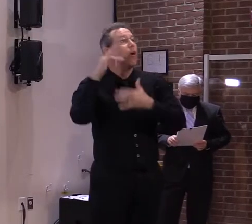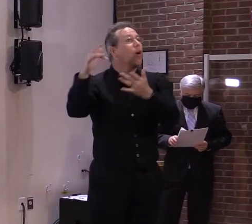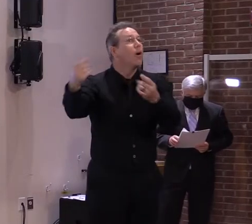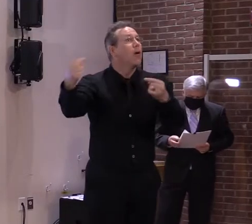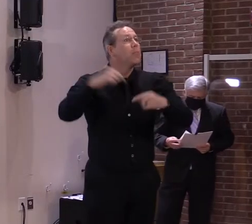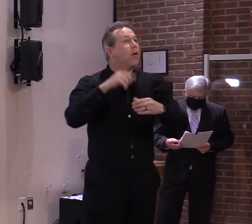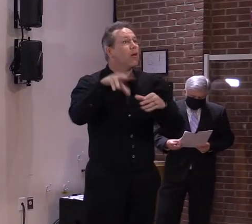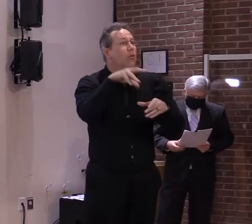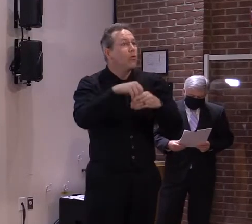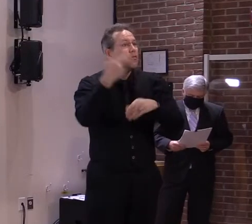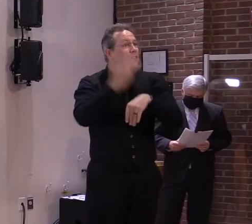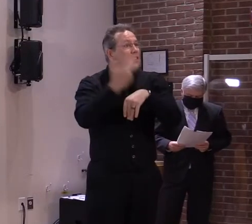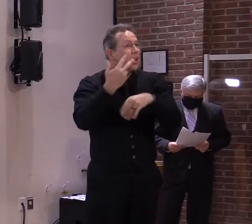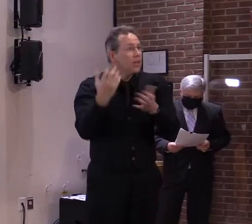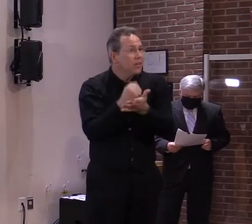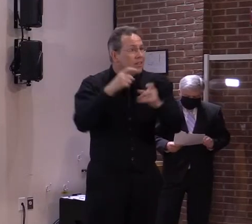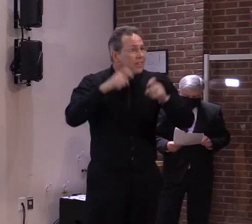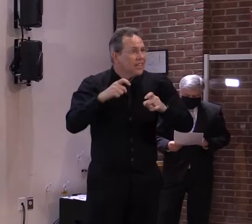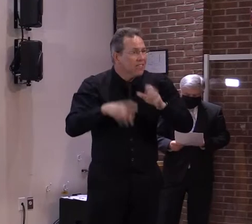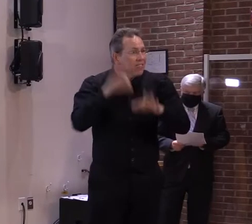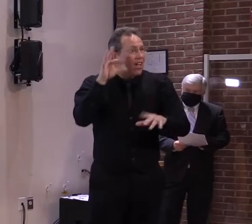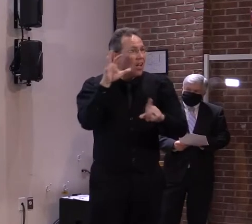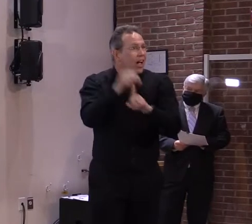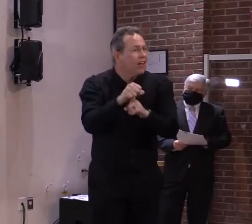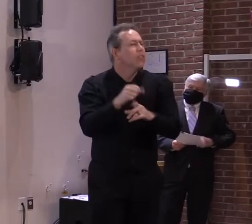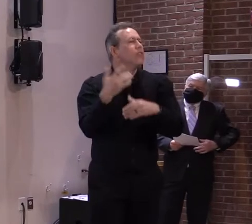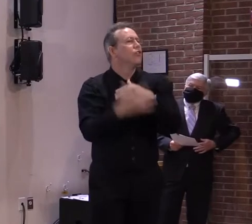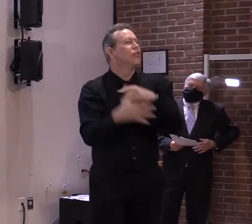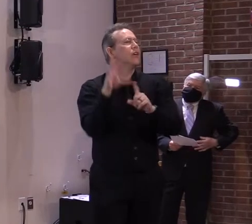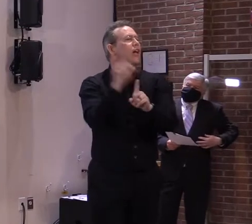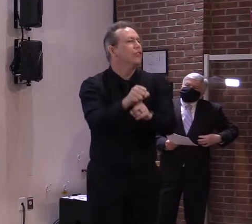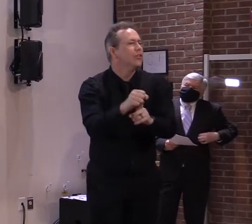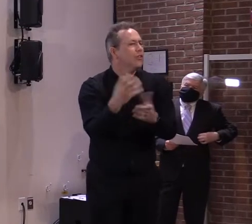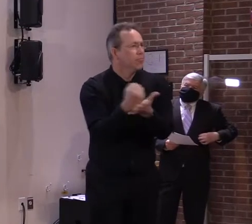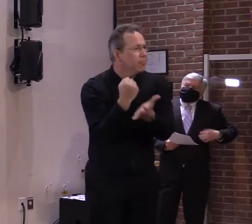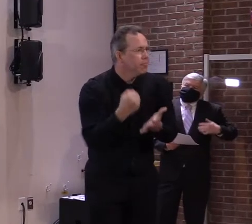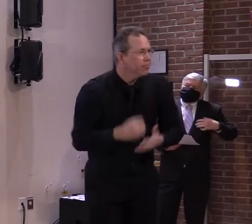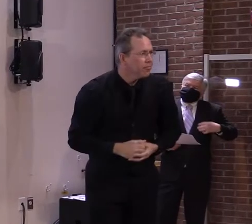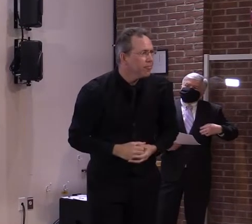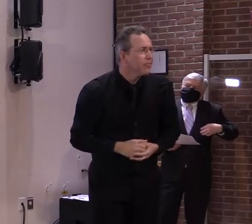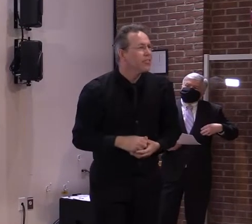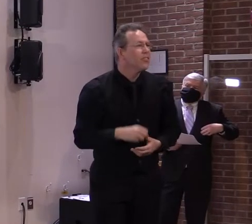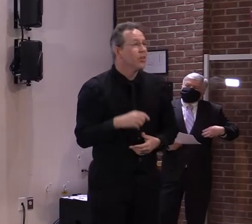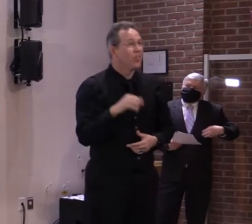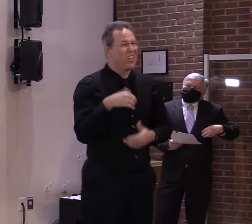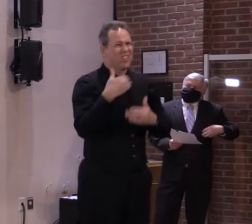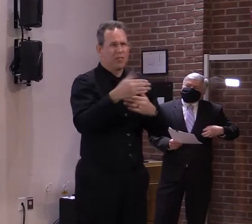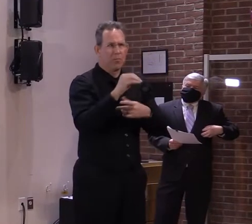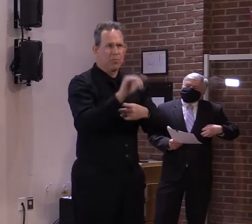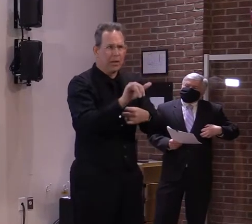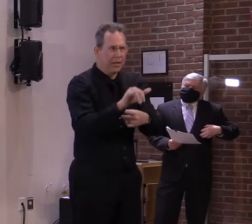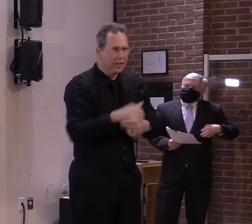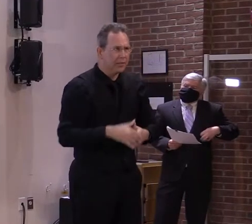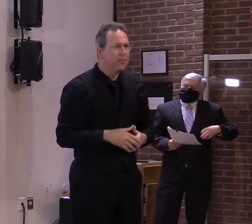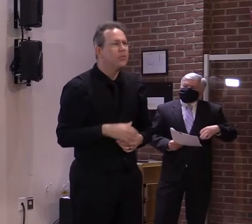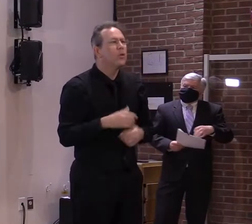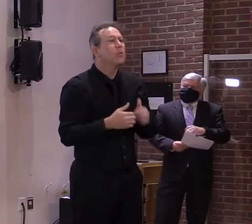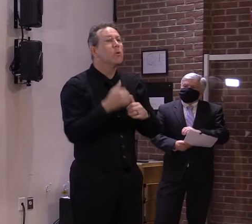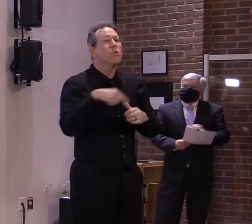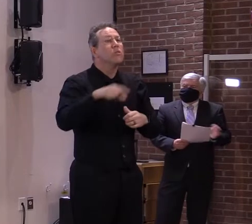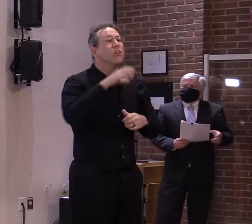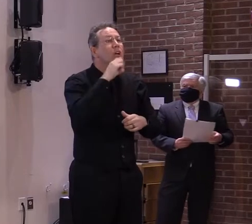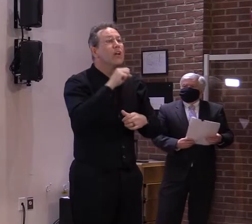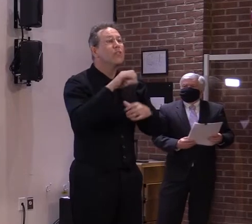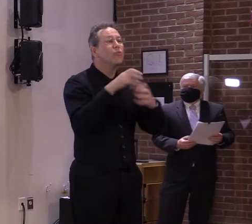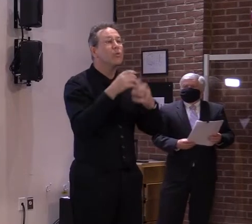Now, looking ahead, by May, our modeling shows we'll have a majority of Vermonters over 30 vaccinated. Just